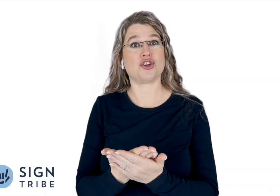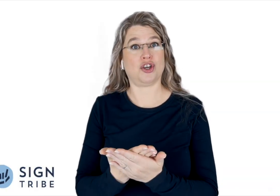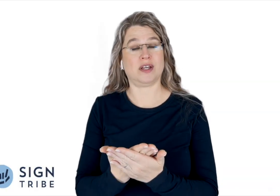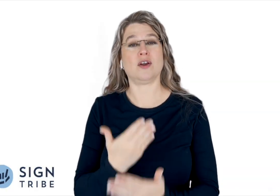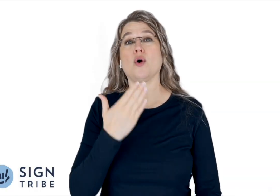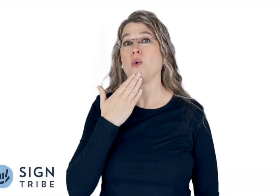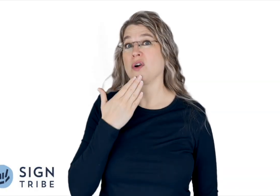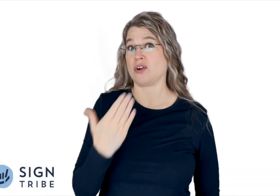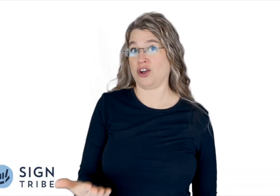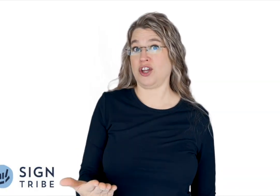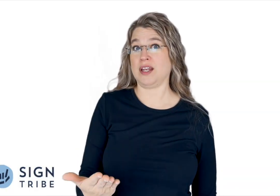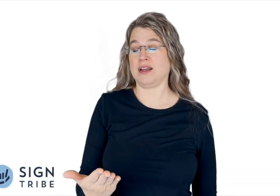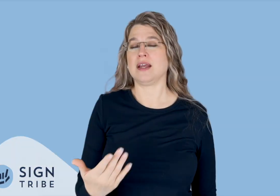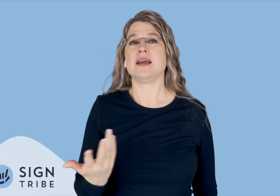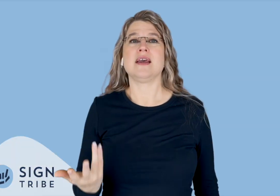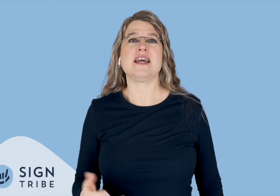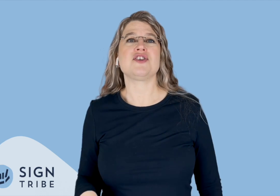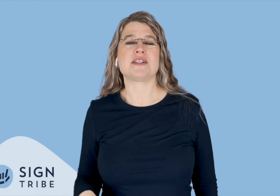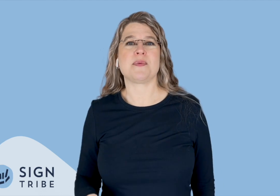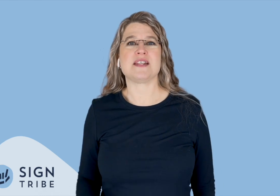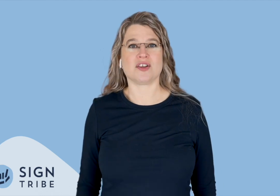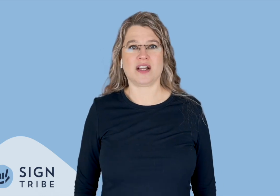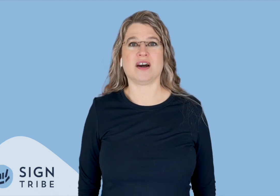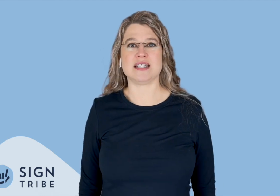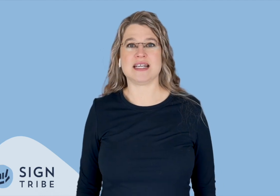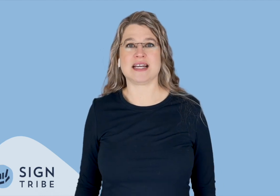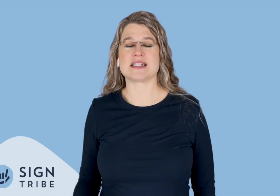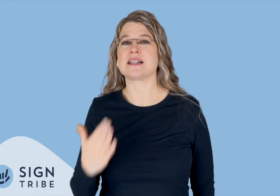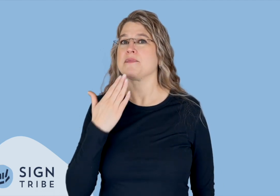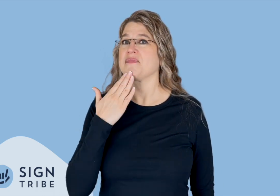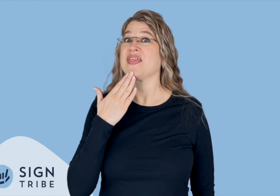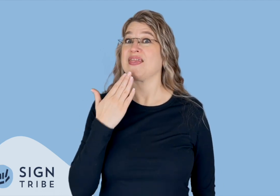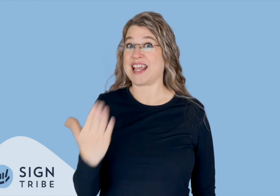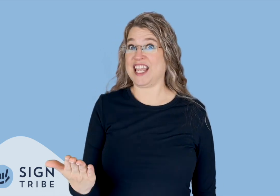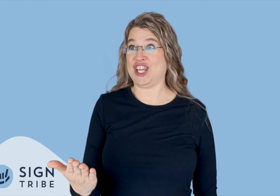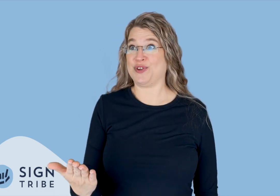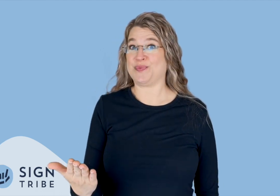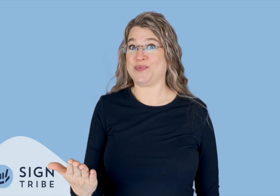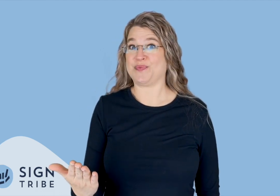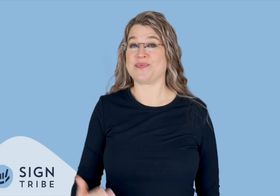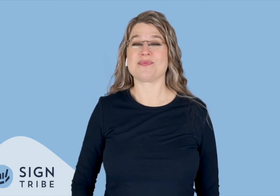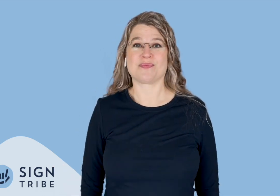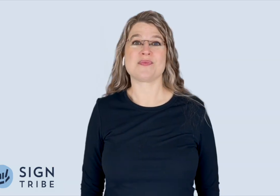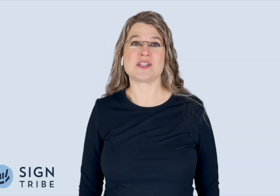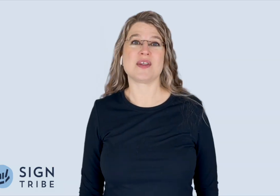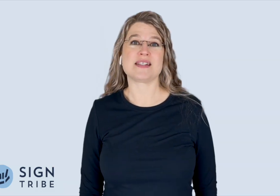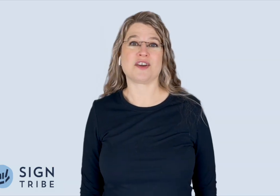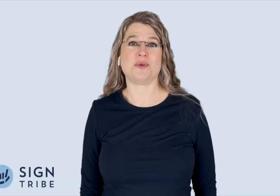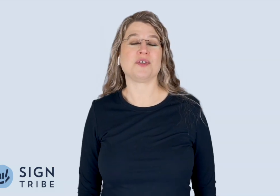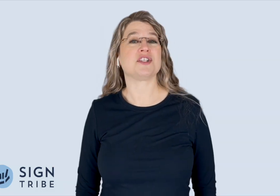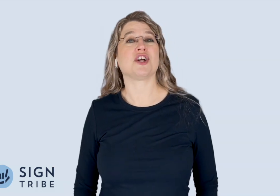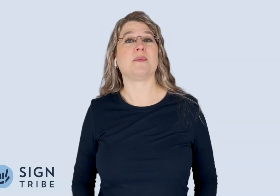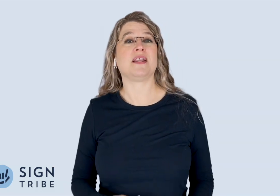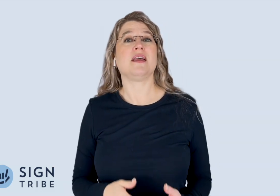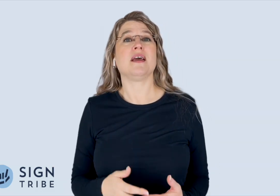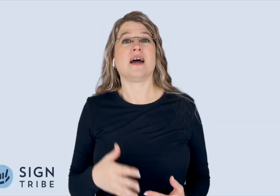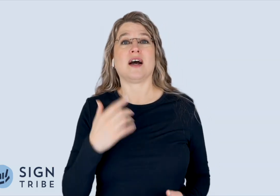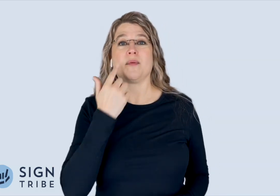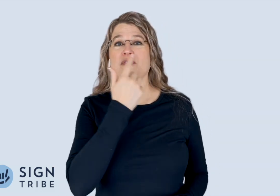good or good. It just depends on the context. Thank you. So that's how you will determine if you look